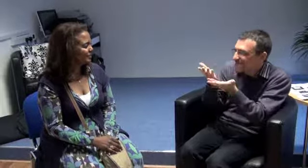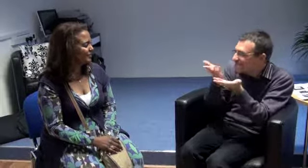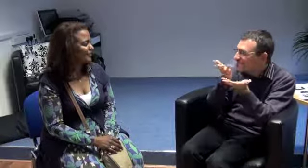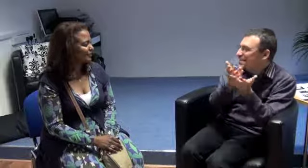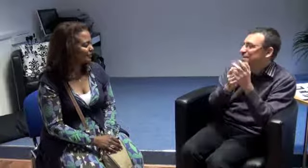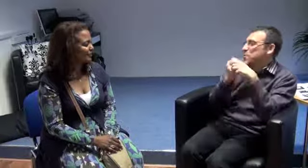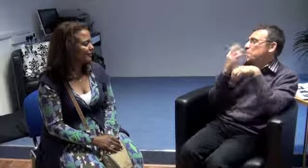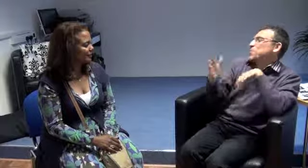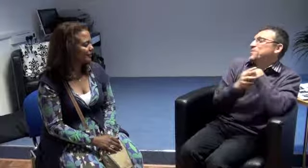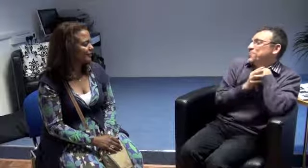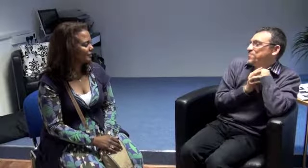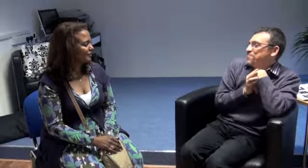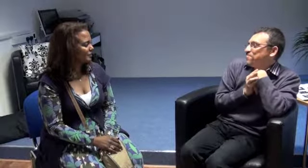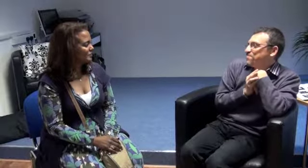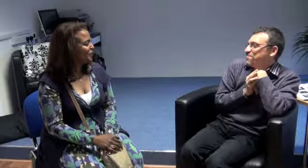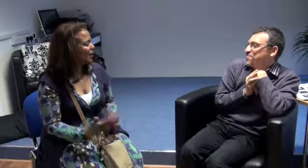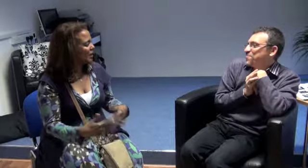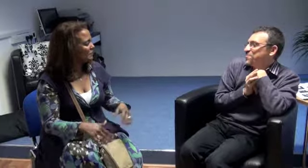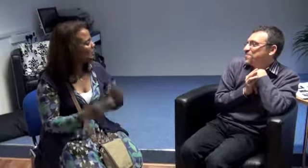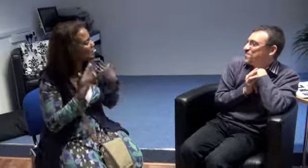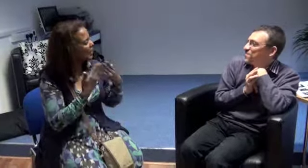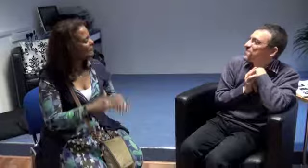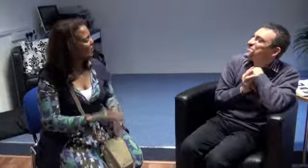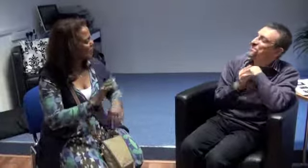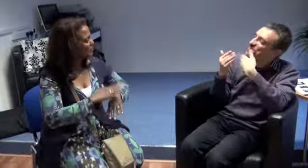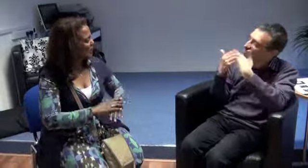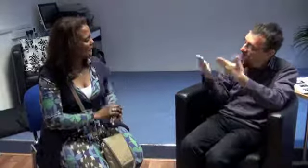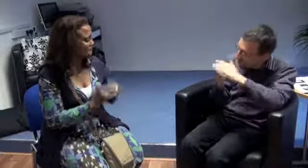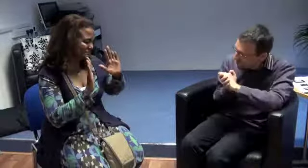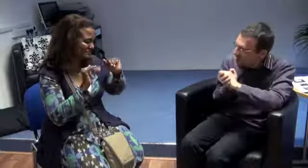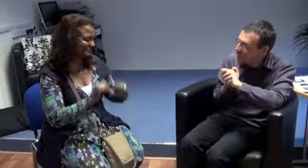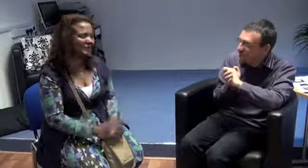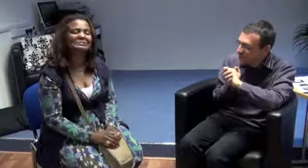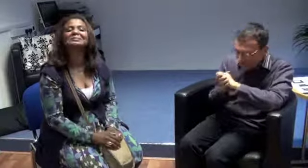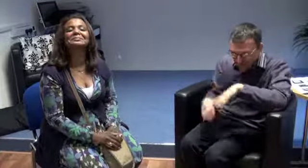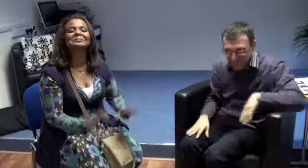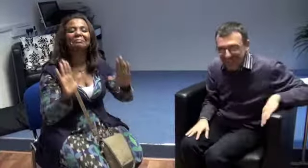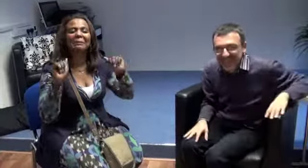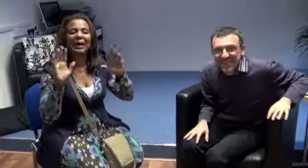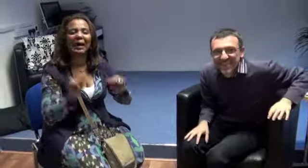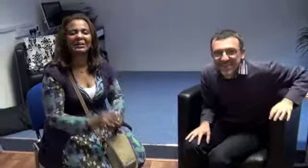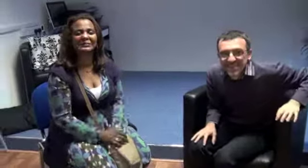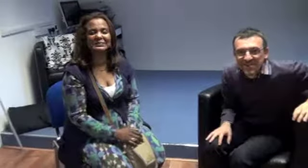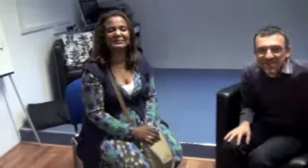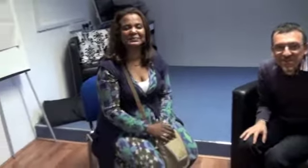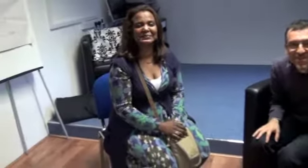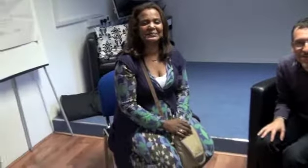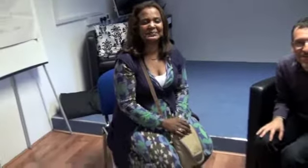from around the world, so you get introduced to many different sign languages. Well, thank you so much for your time.